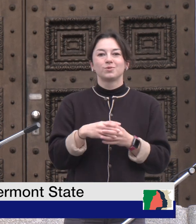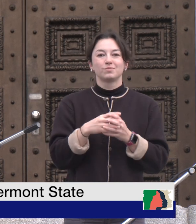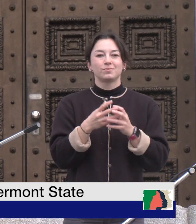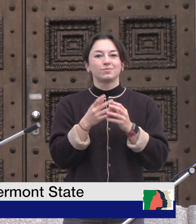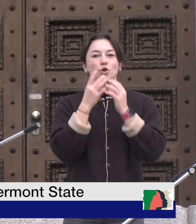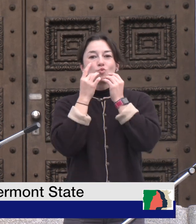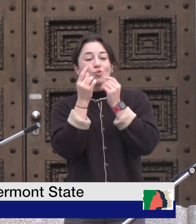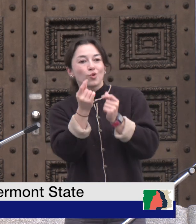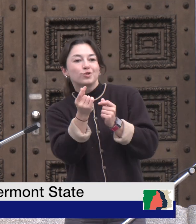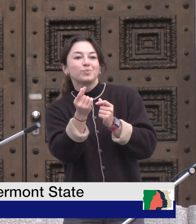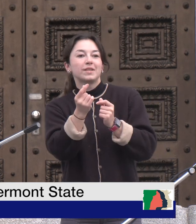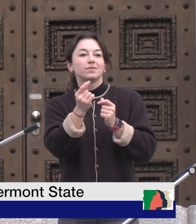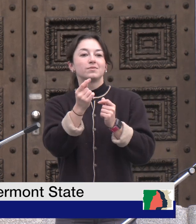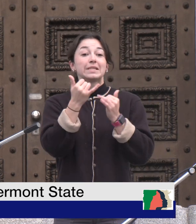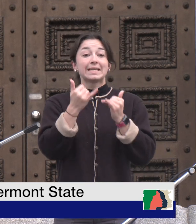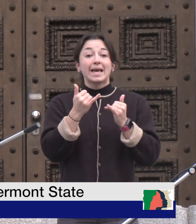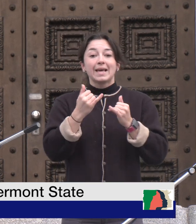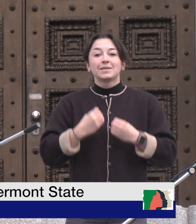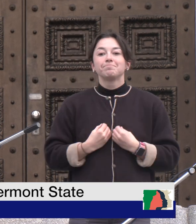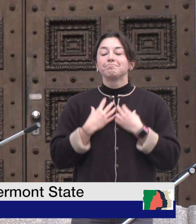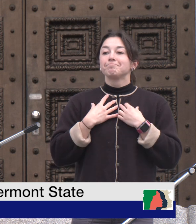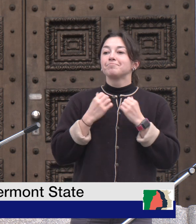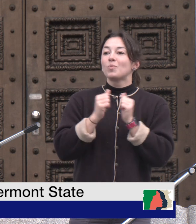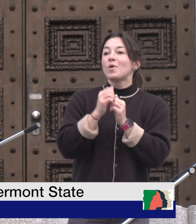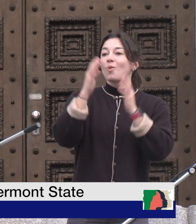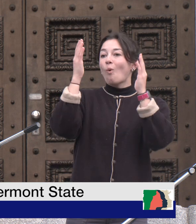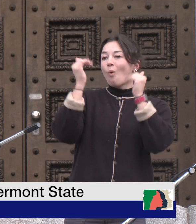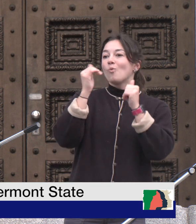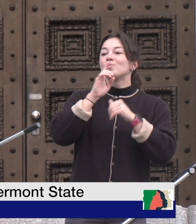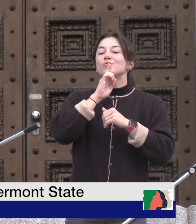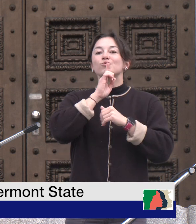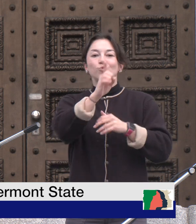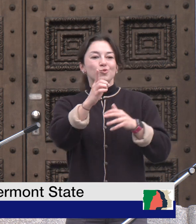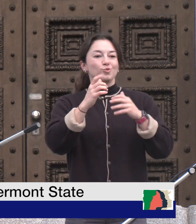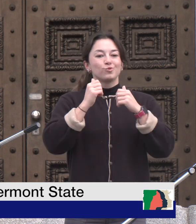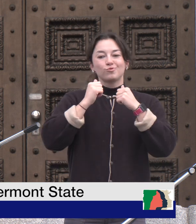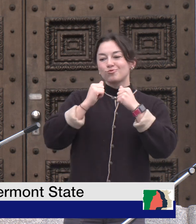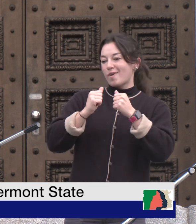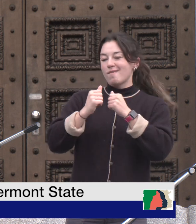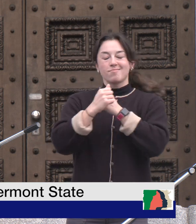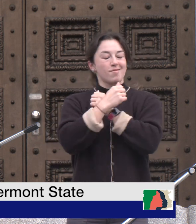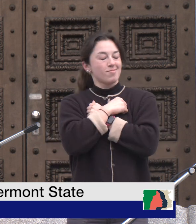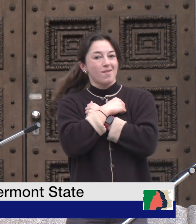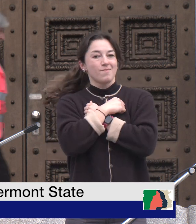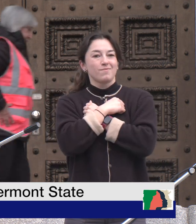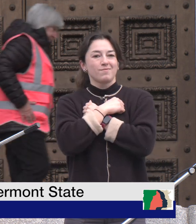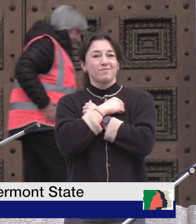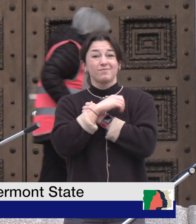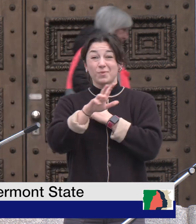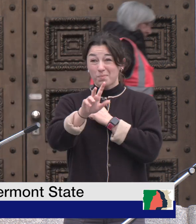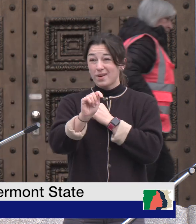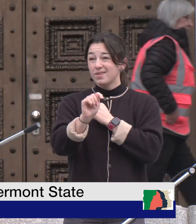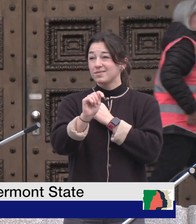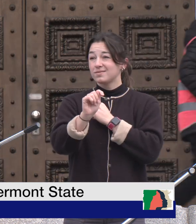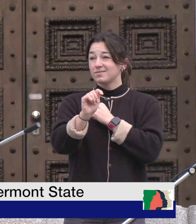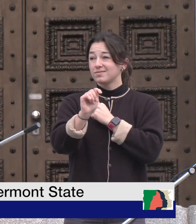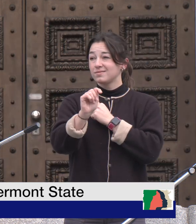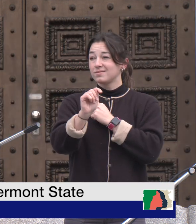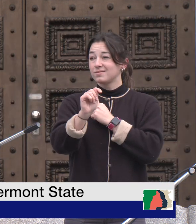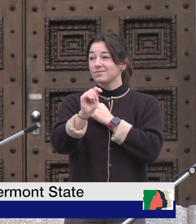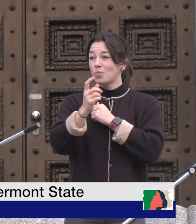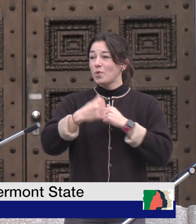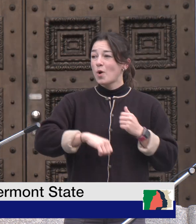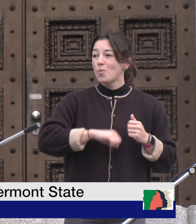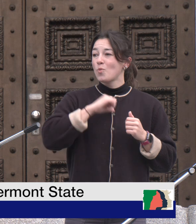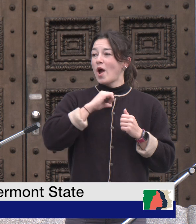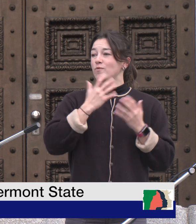nourish ourselves with hope, truth, strength, and love. Vermont, we are proud of what we